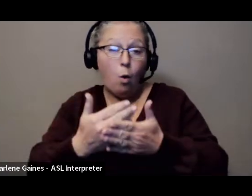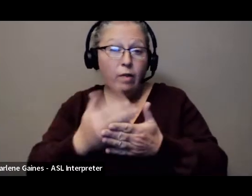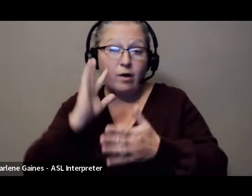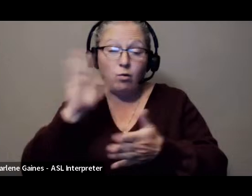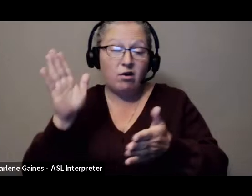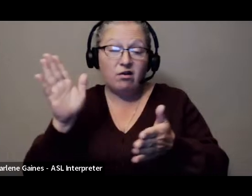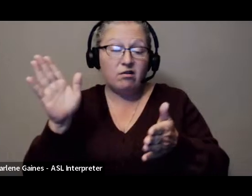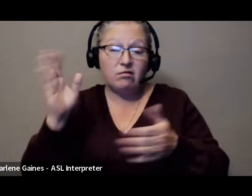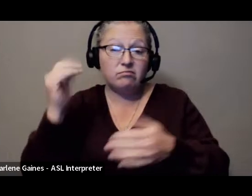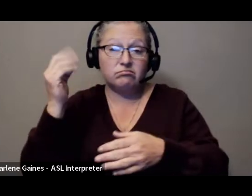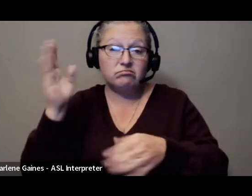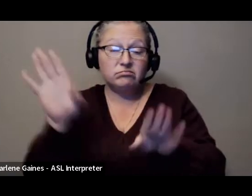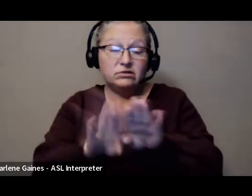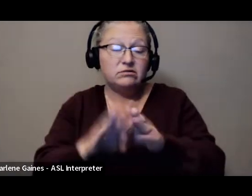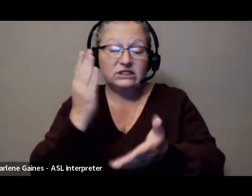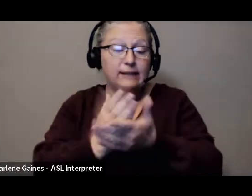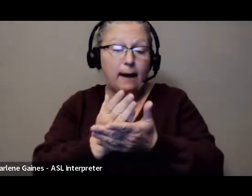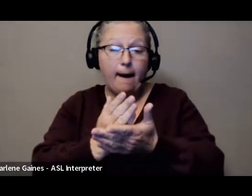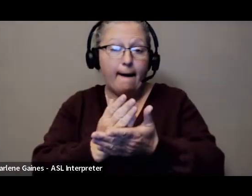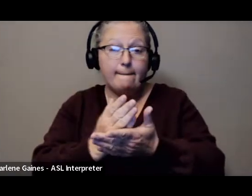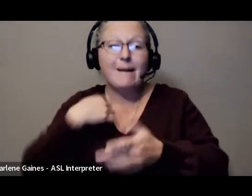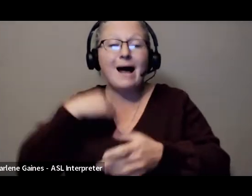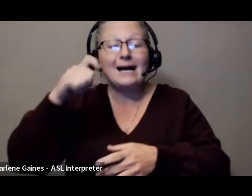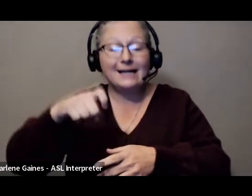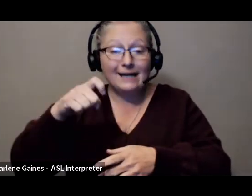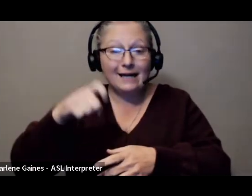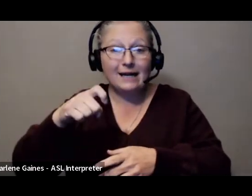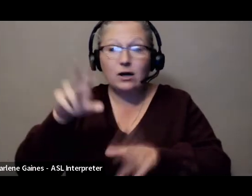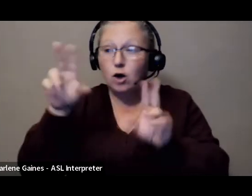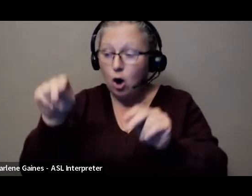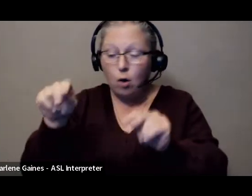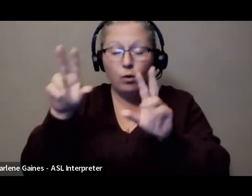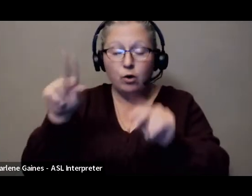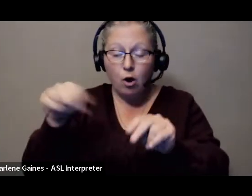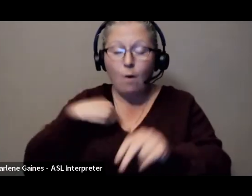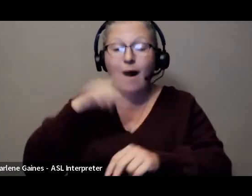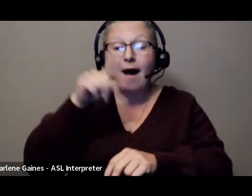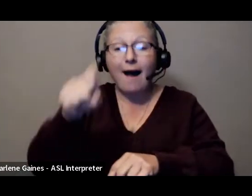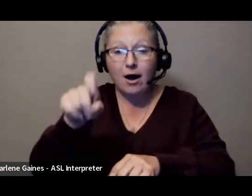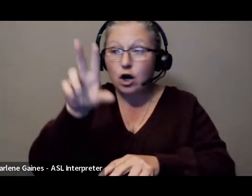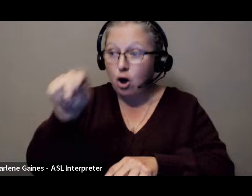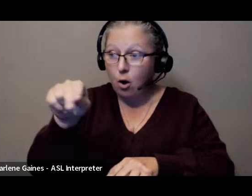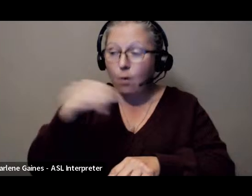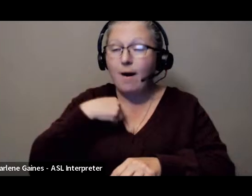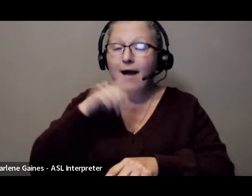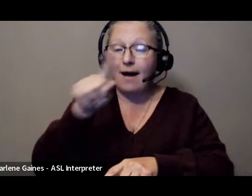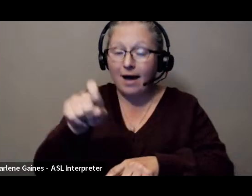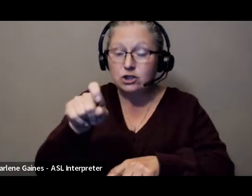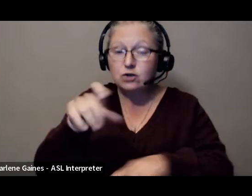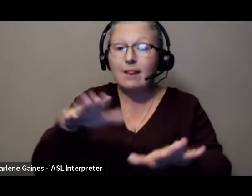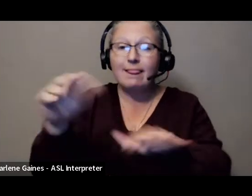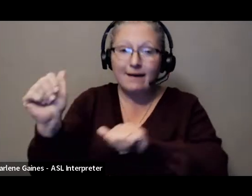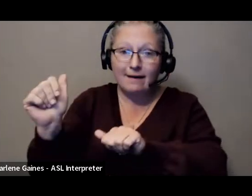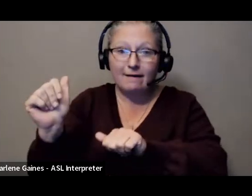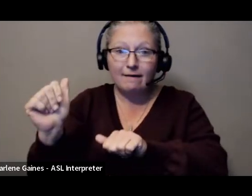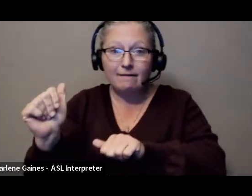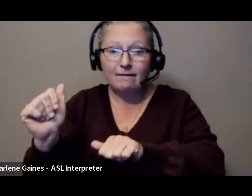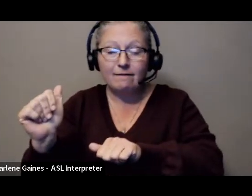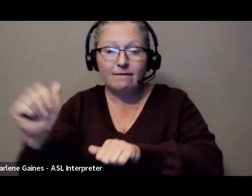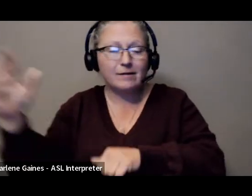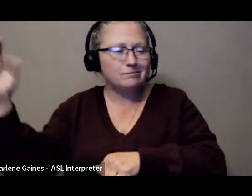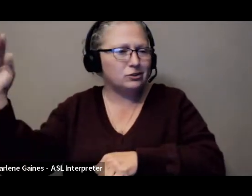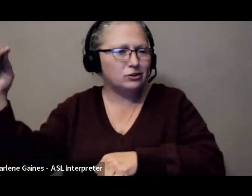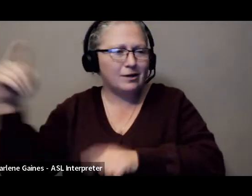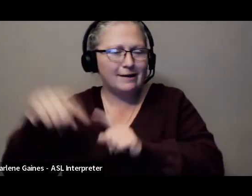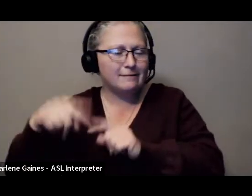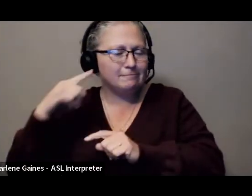down. Then nobody, no, I asked you to leave.